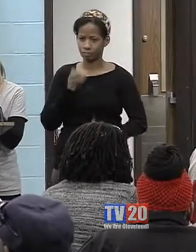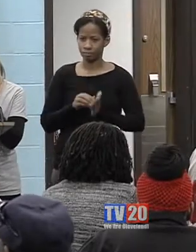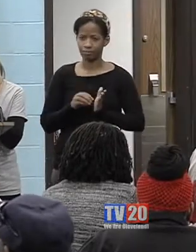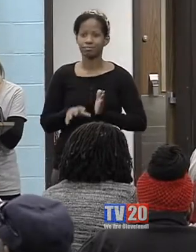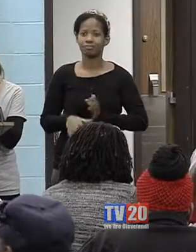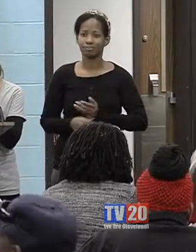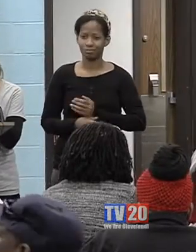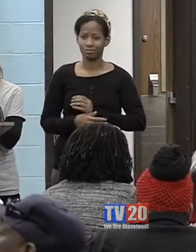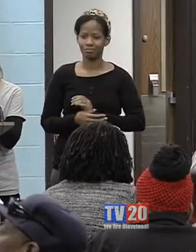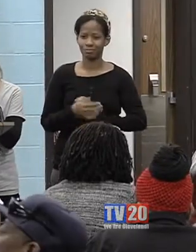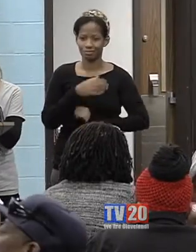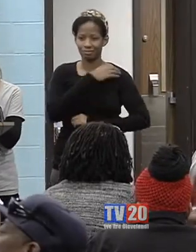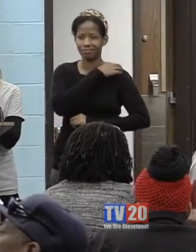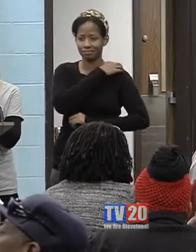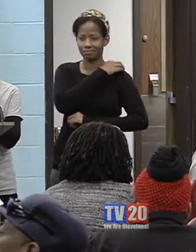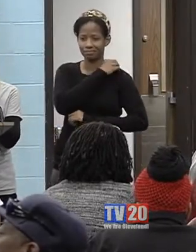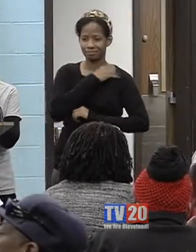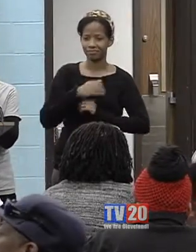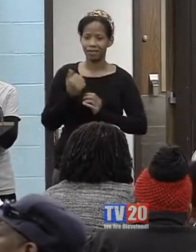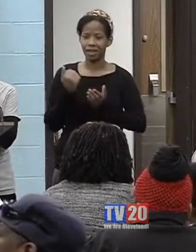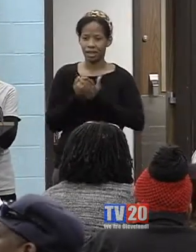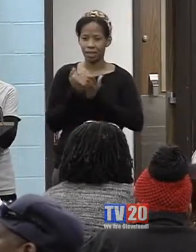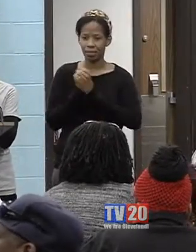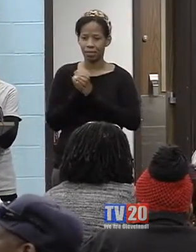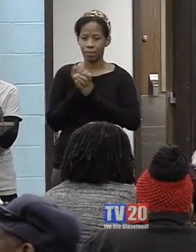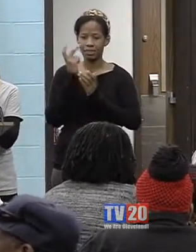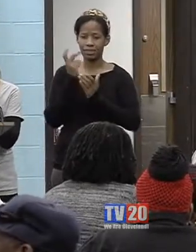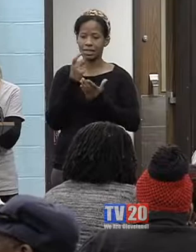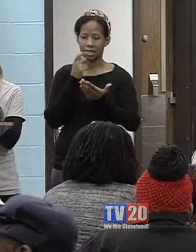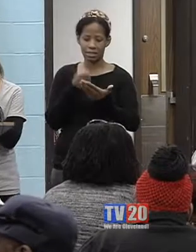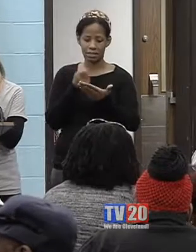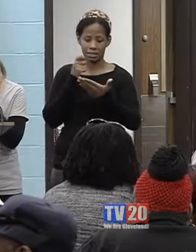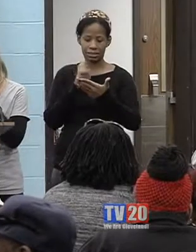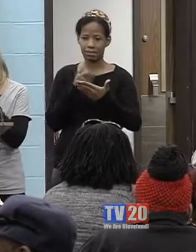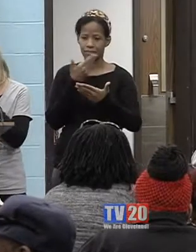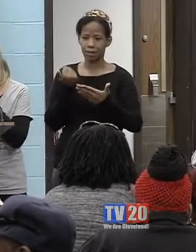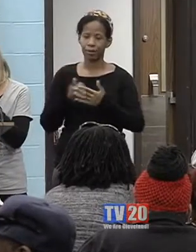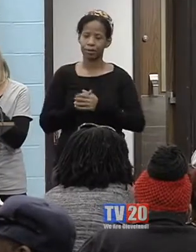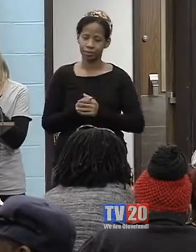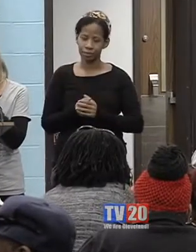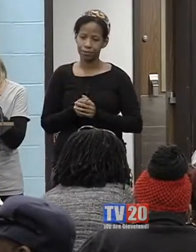All devices to help somebody with magnification. Access your